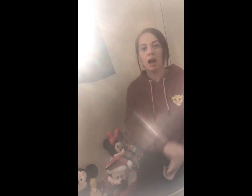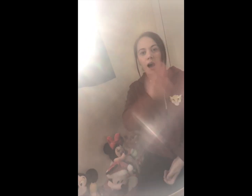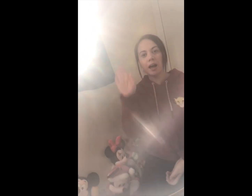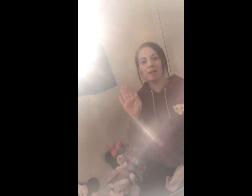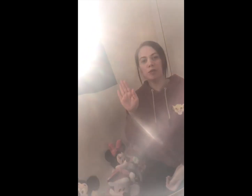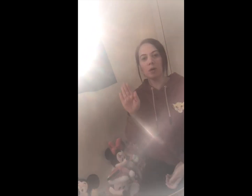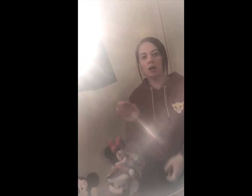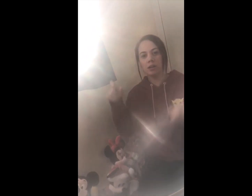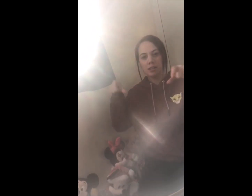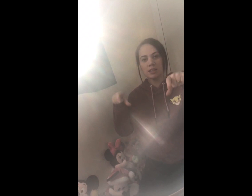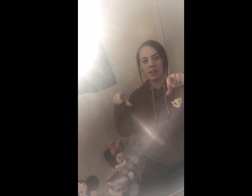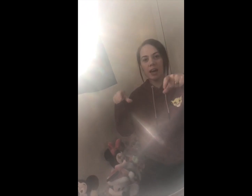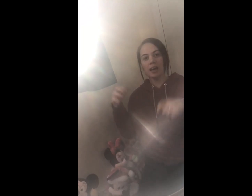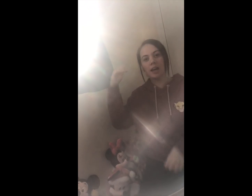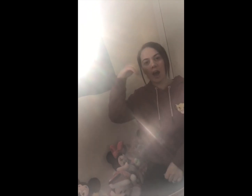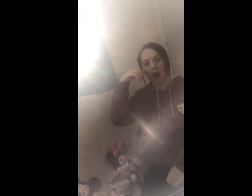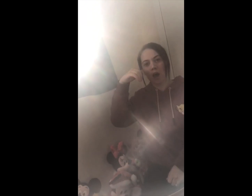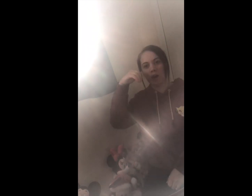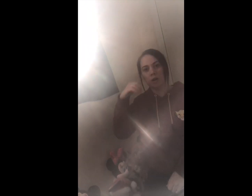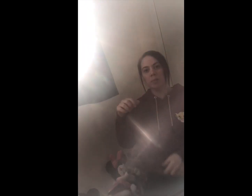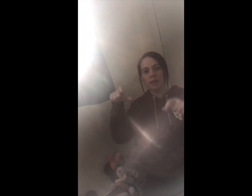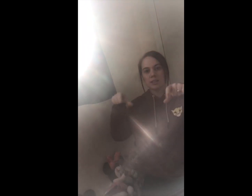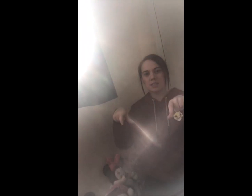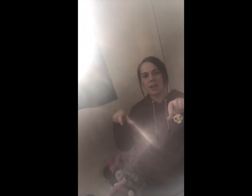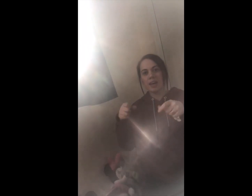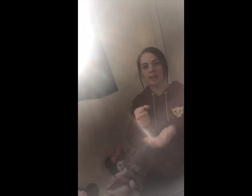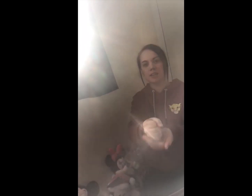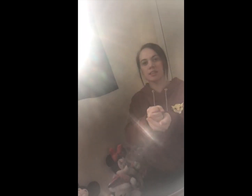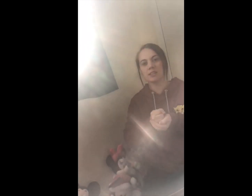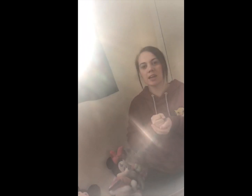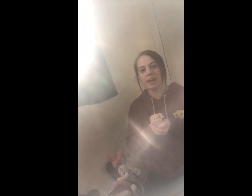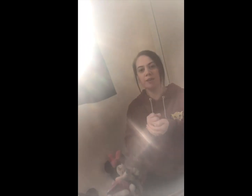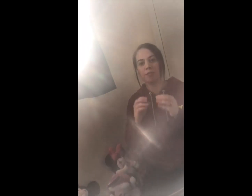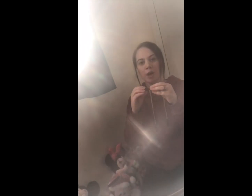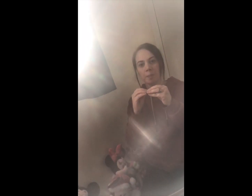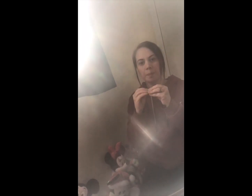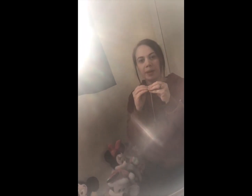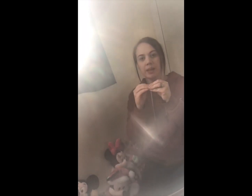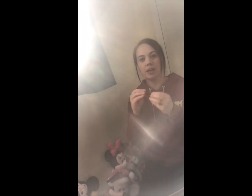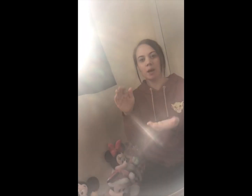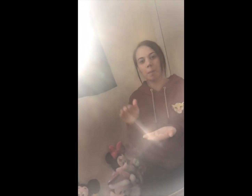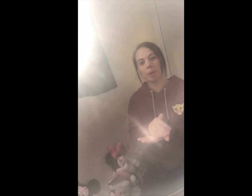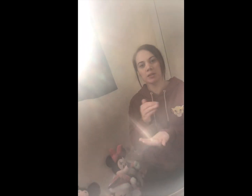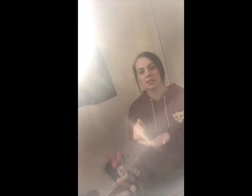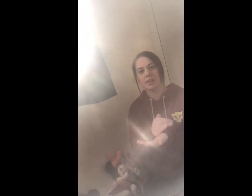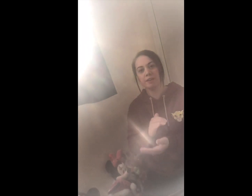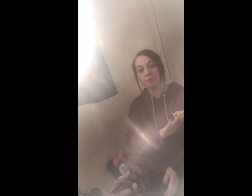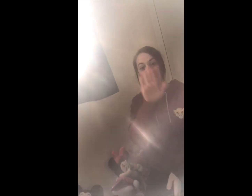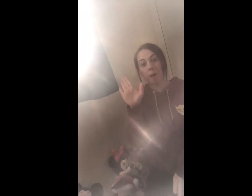Hi everyone, stay home, stay safe, be positive,